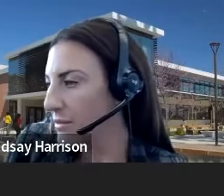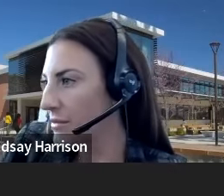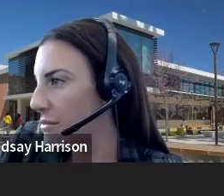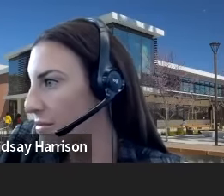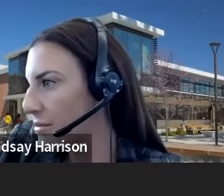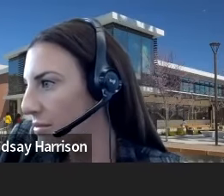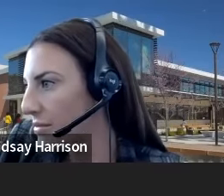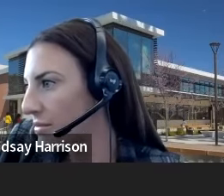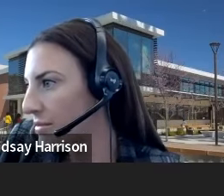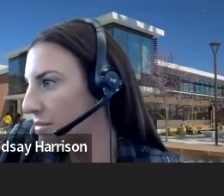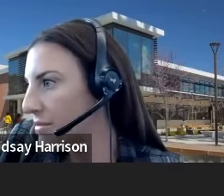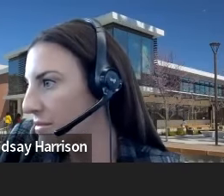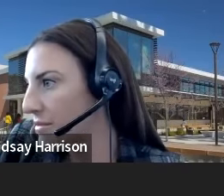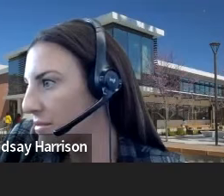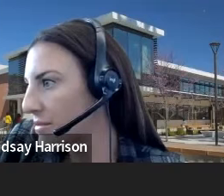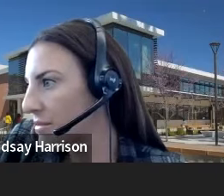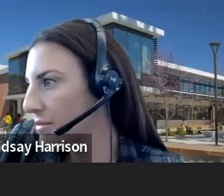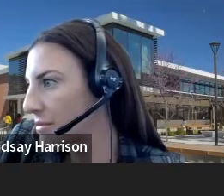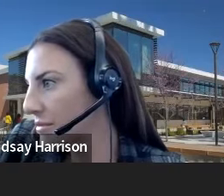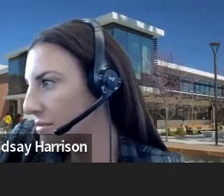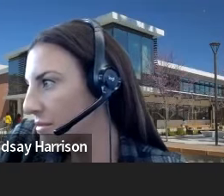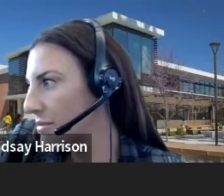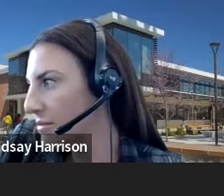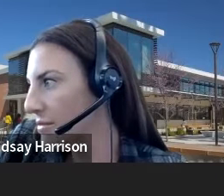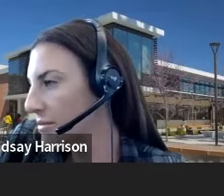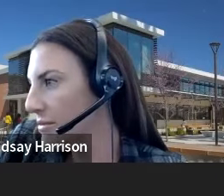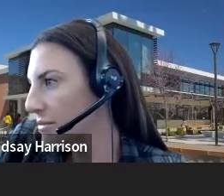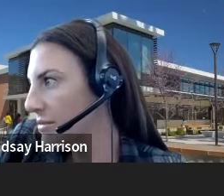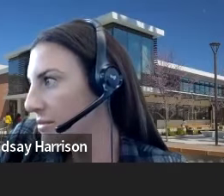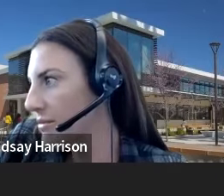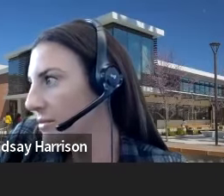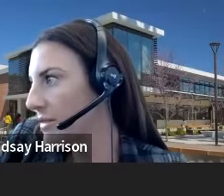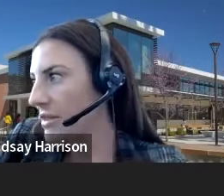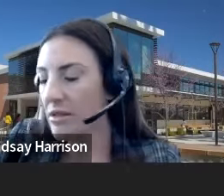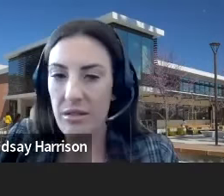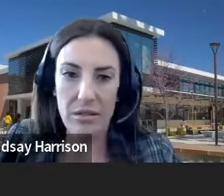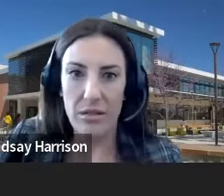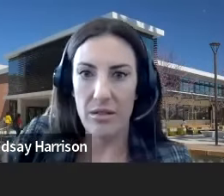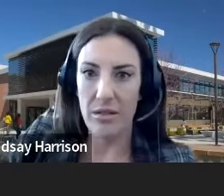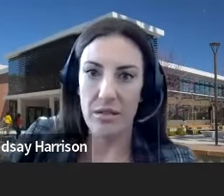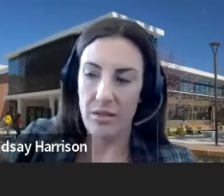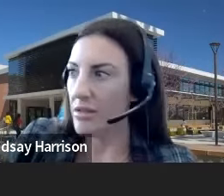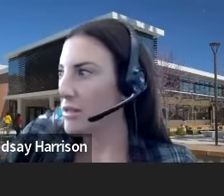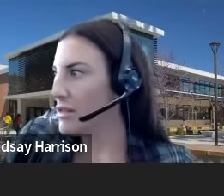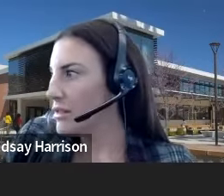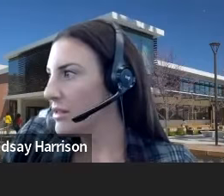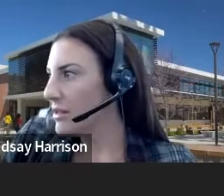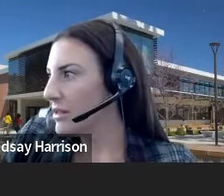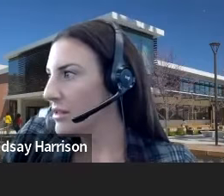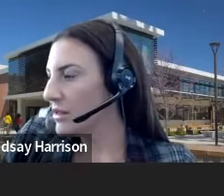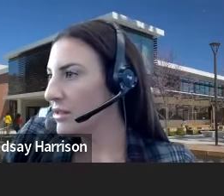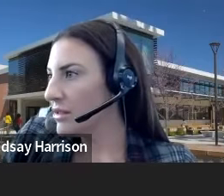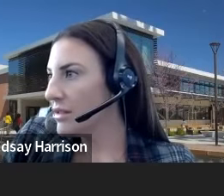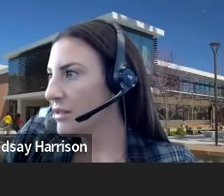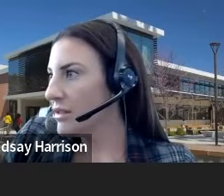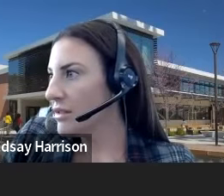classes. In my experience, having an SI leader creates a really awesome learning environment. Usually the SI leaders